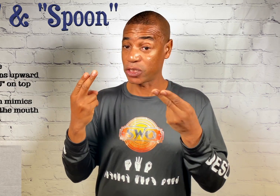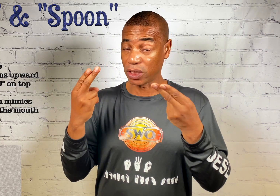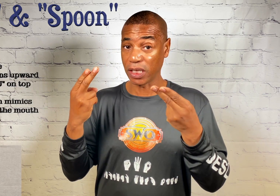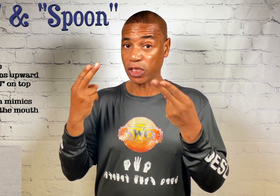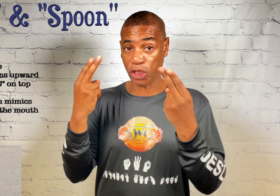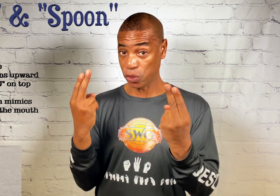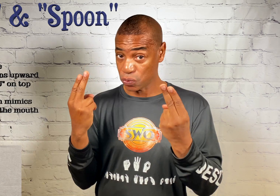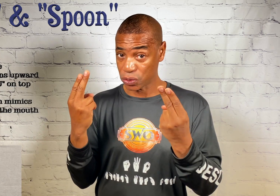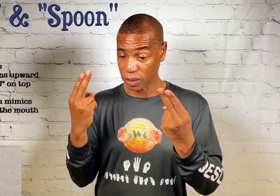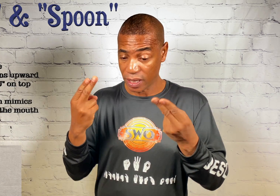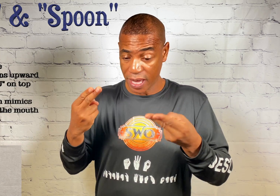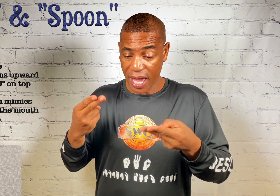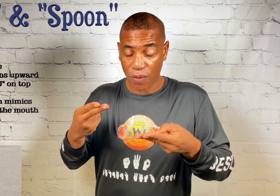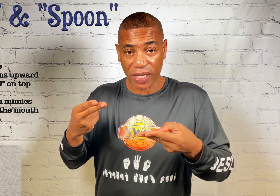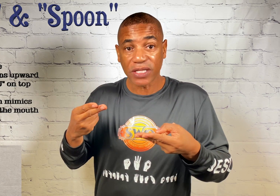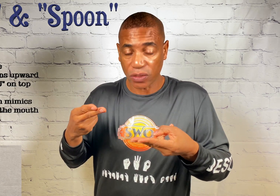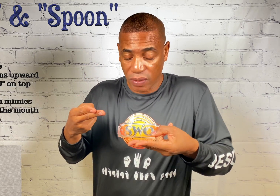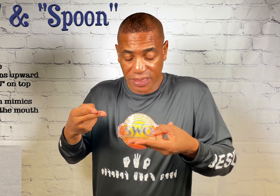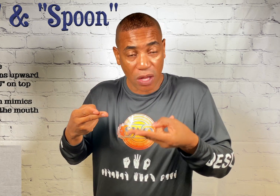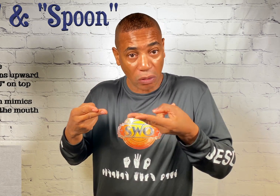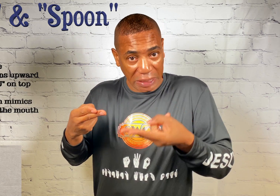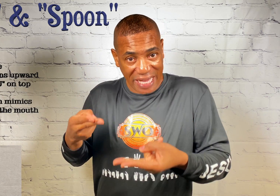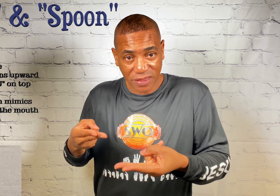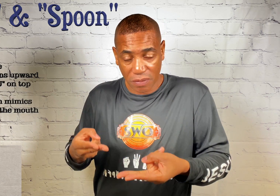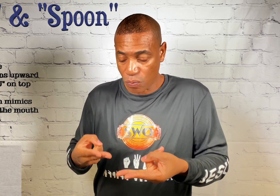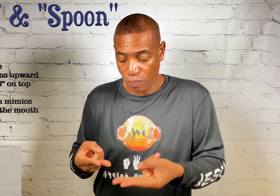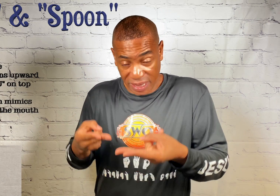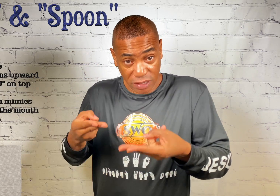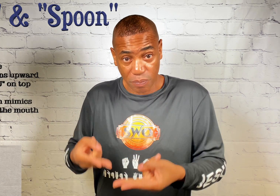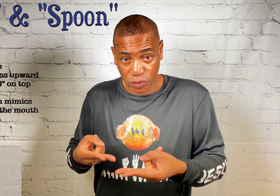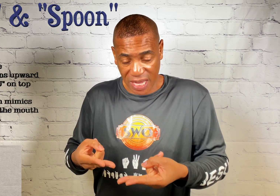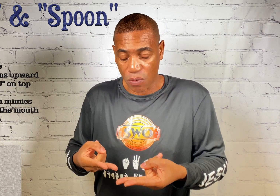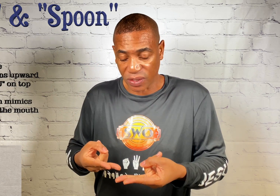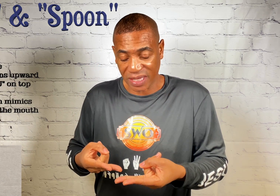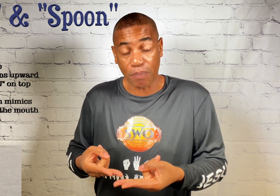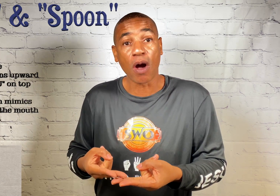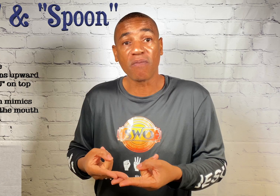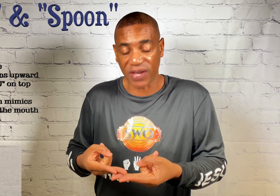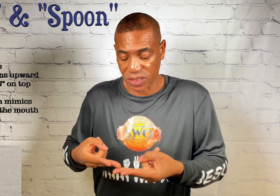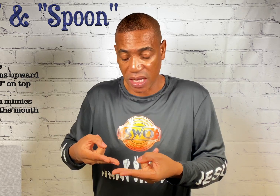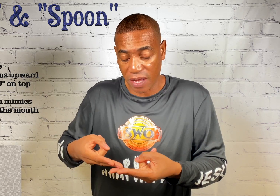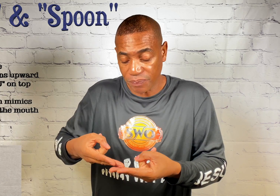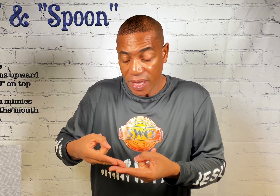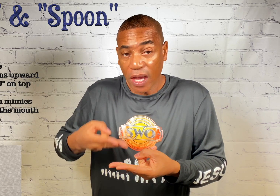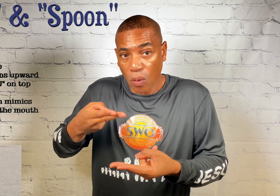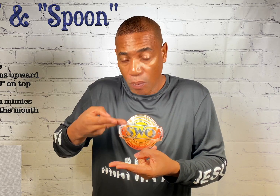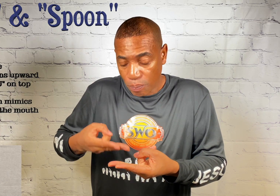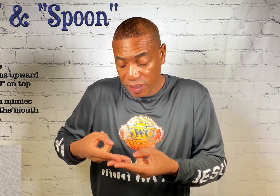actually U's, and what I do is I'll lay them both down with the palm facing up. Place